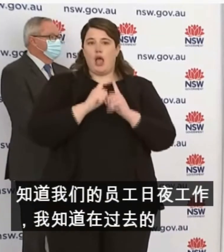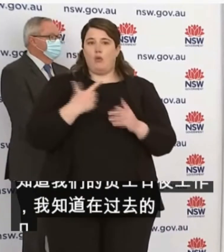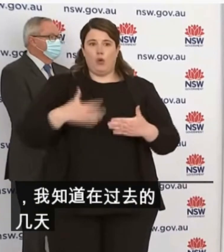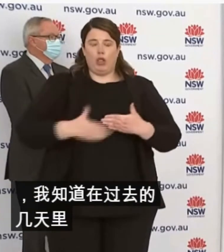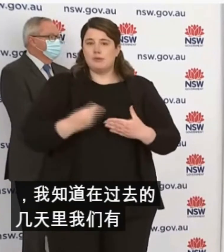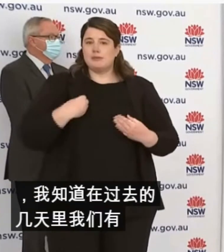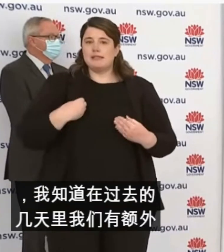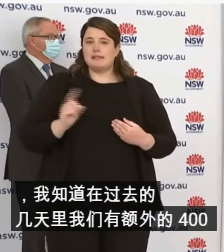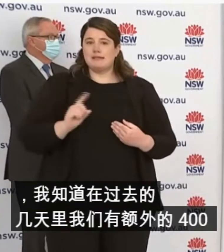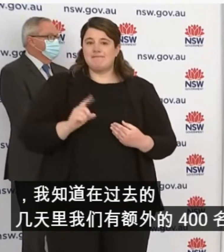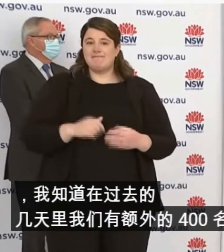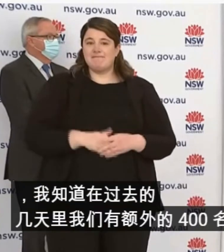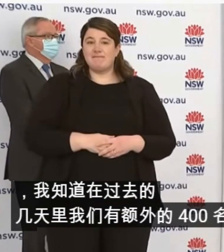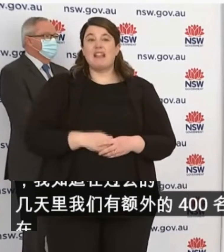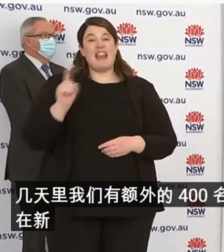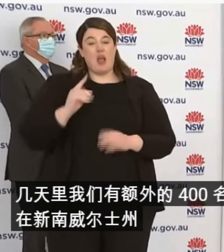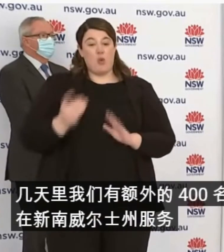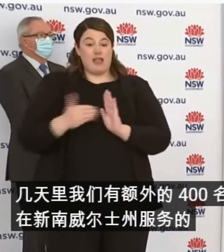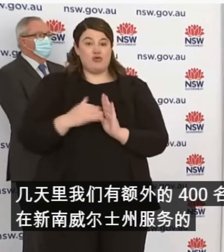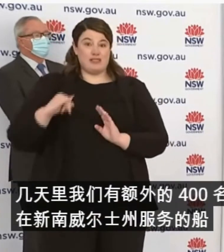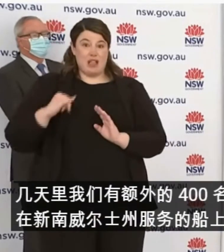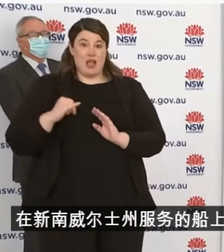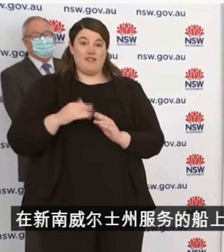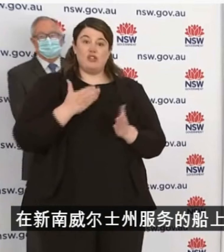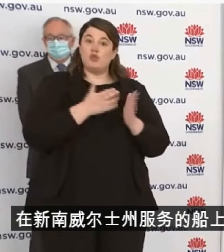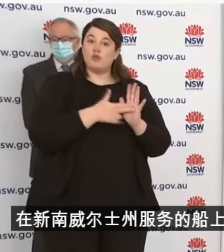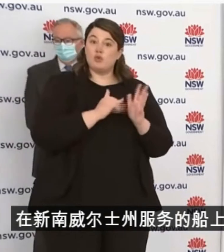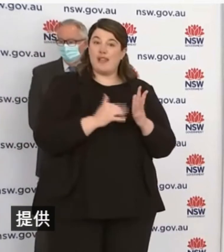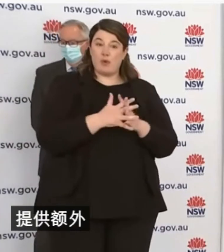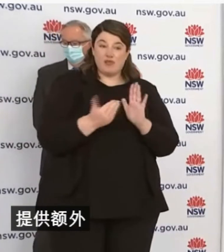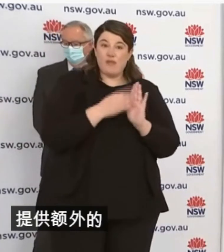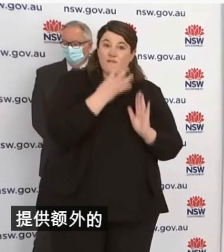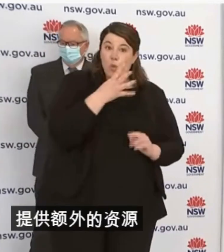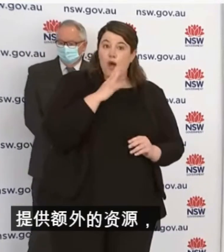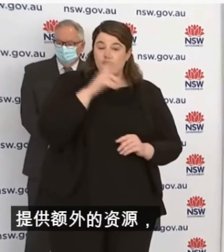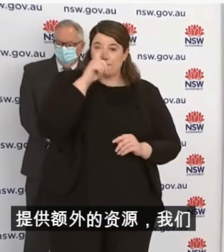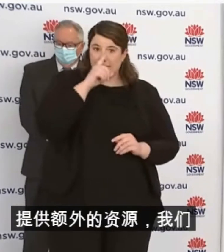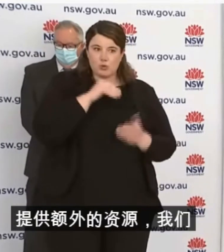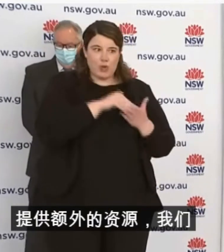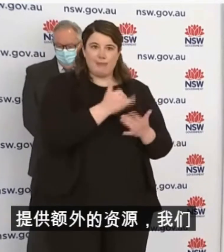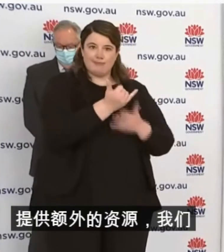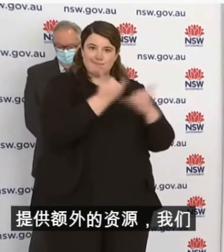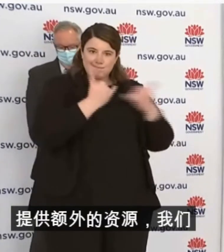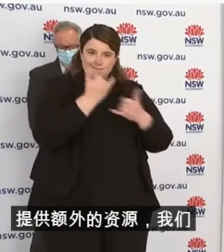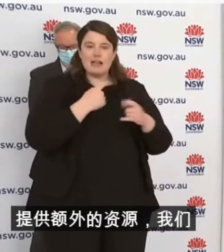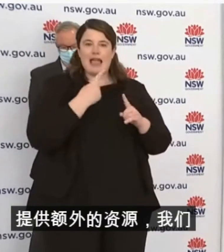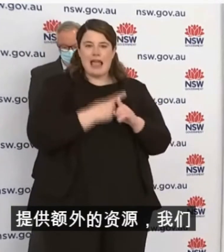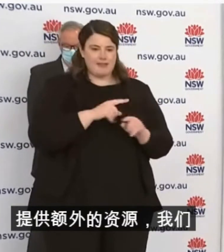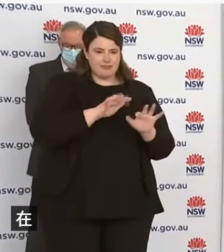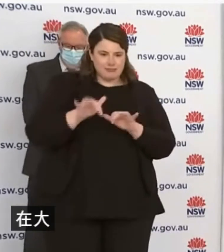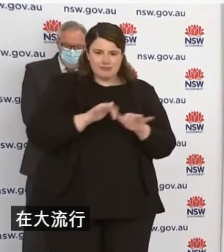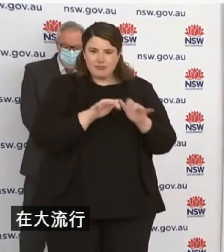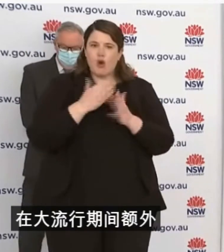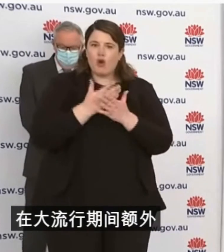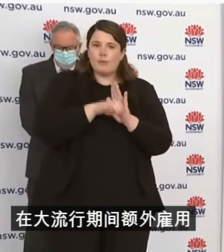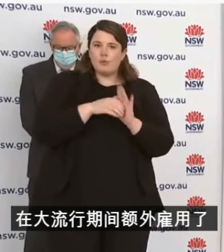last few days we've had an extra 400 staff come on board within Service New South Wales to provide those additional resources. We had employed an additional 1,000